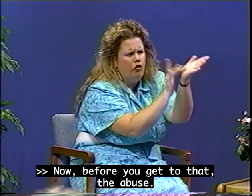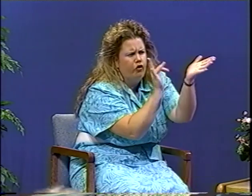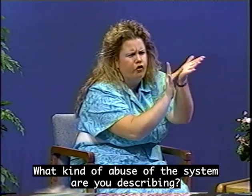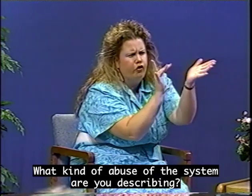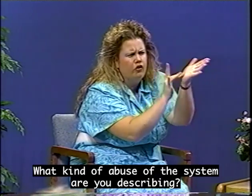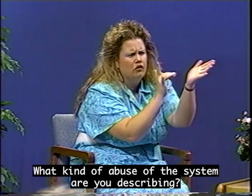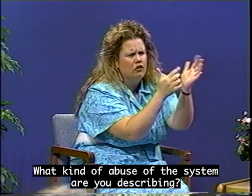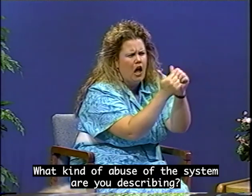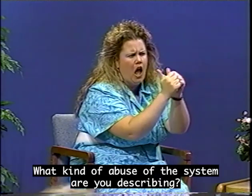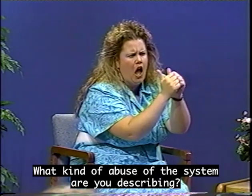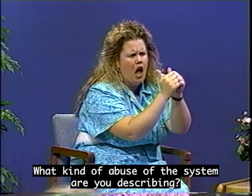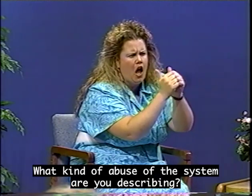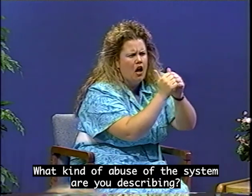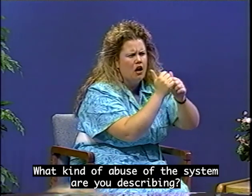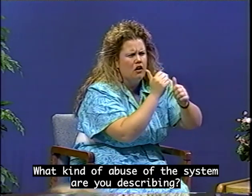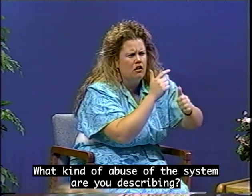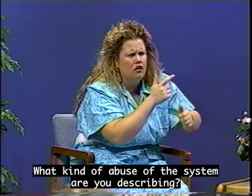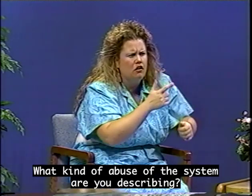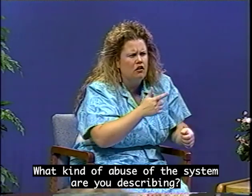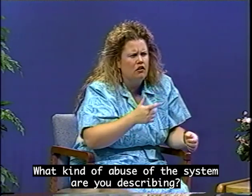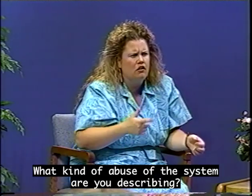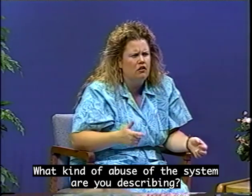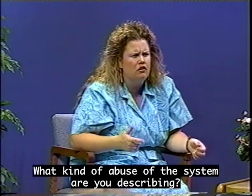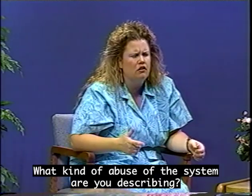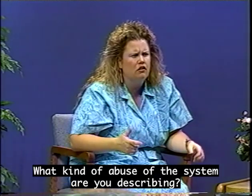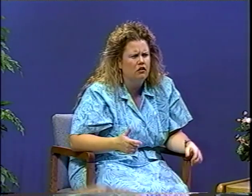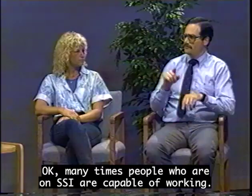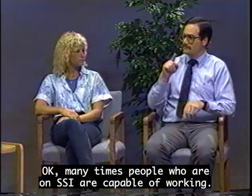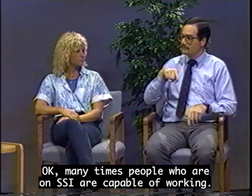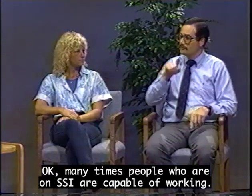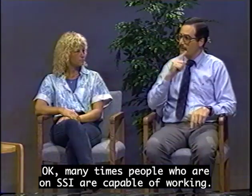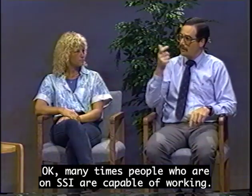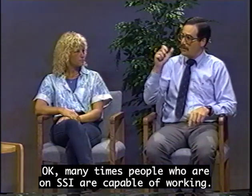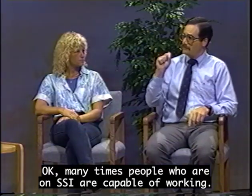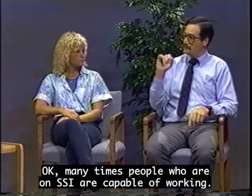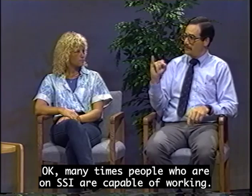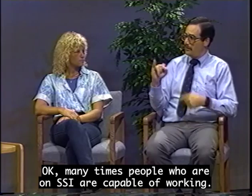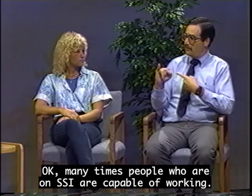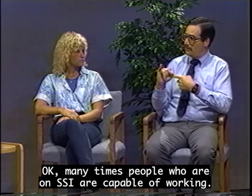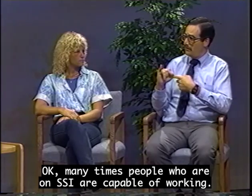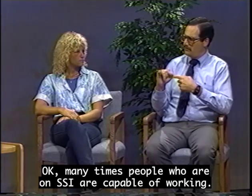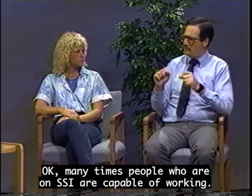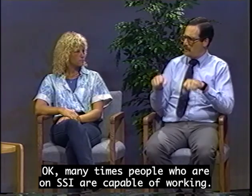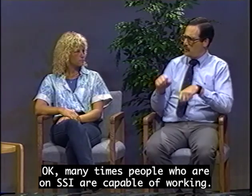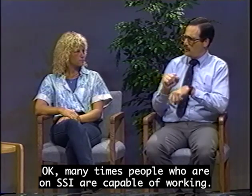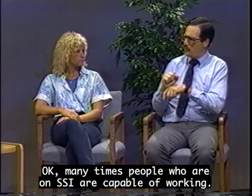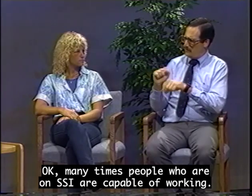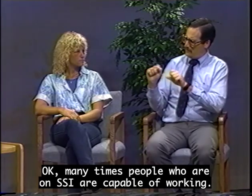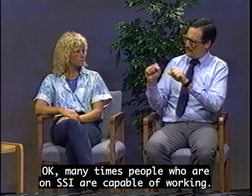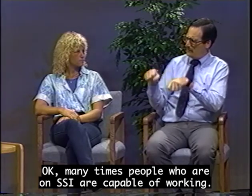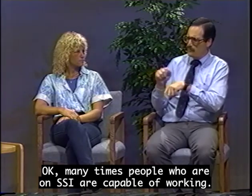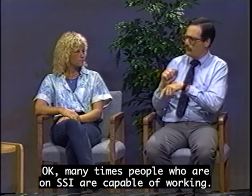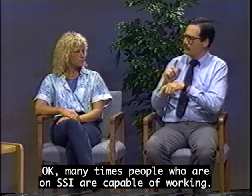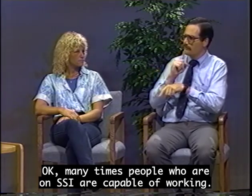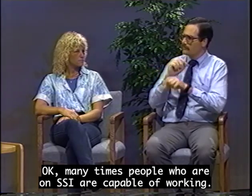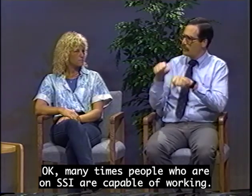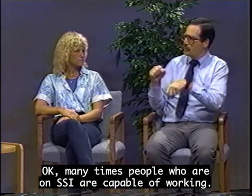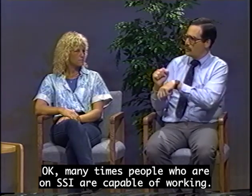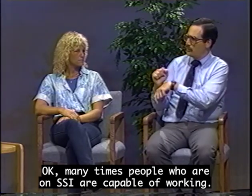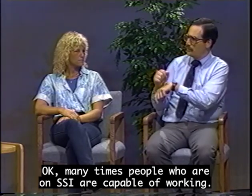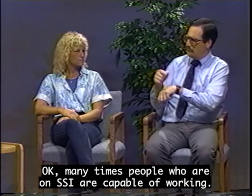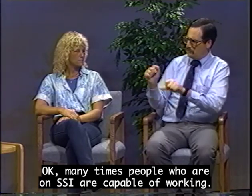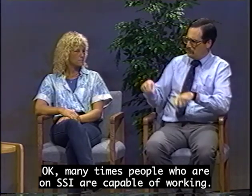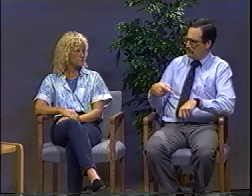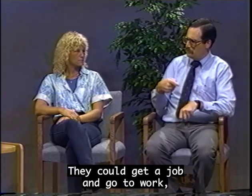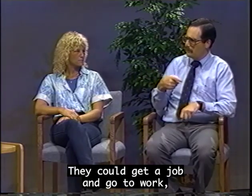the abuse, what kind of abuse of the system are you describing? Okay, many times people who are on SSI